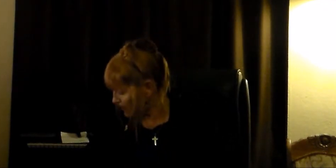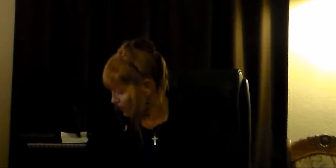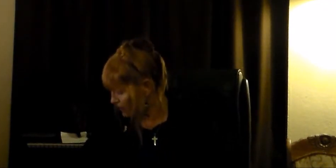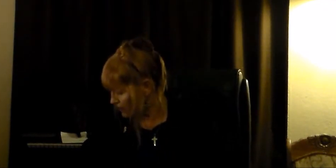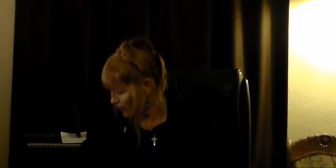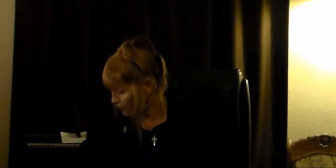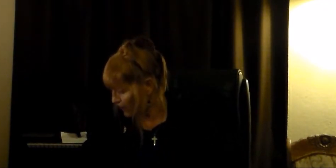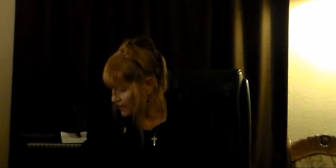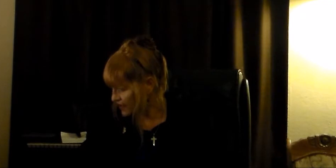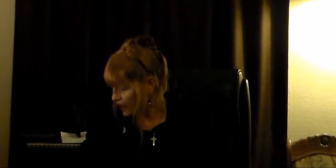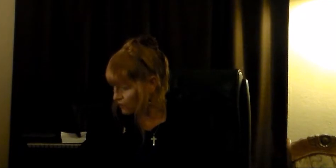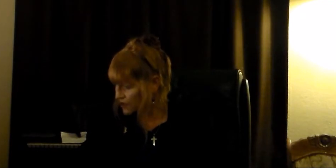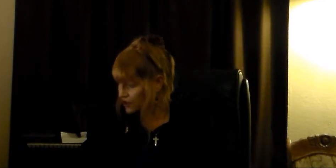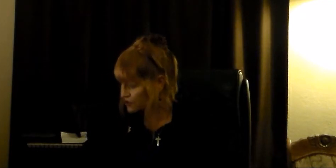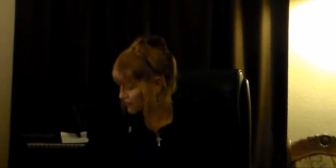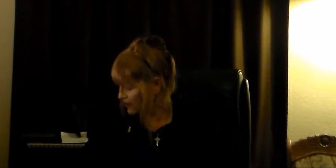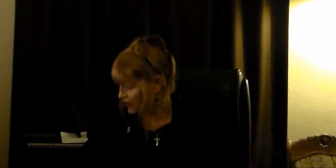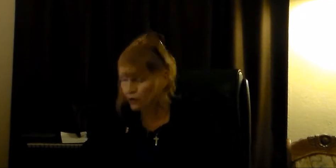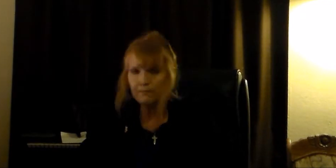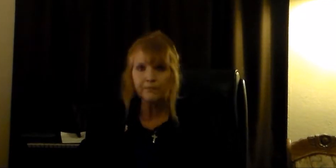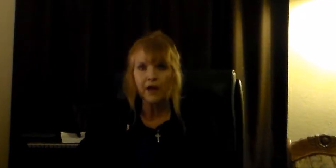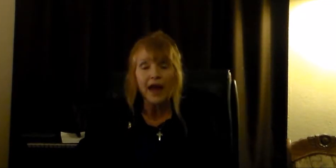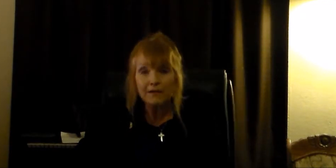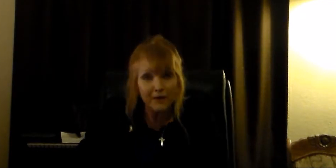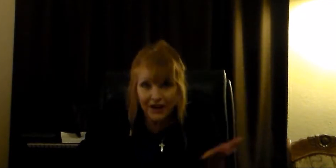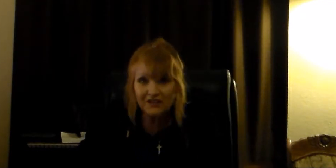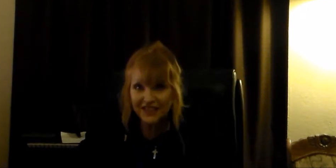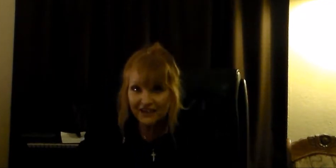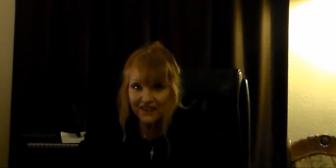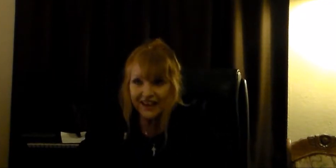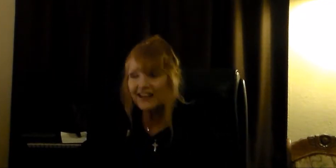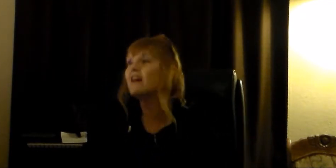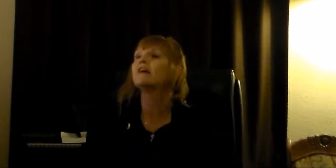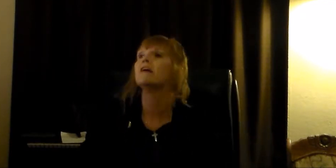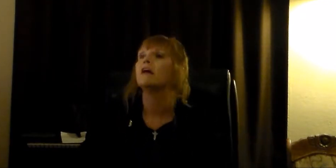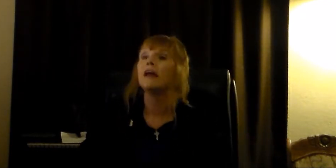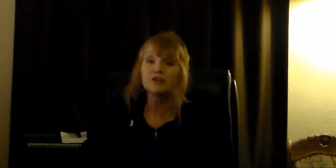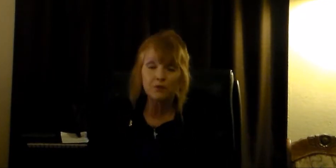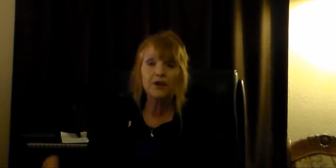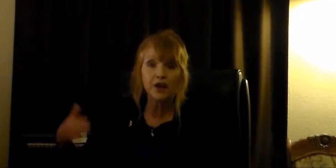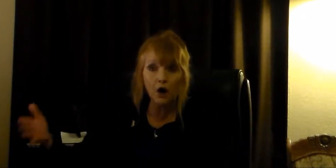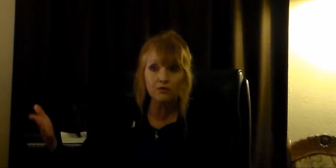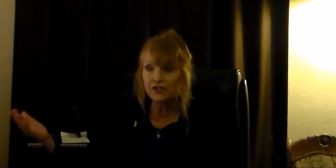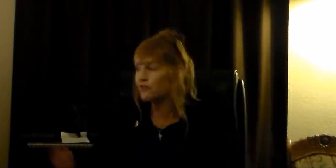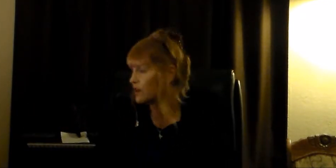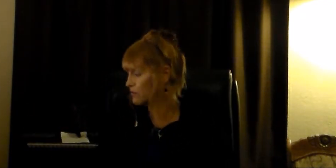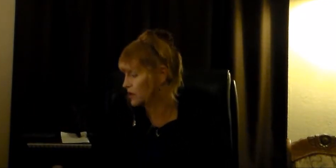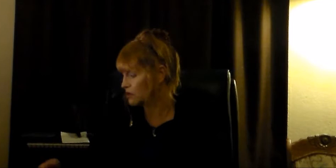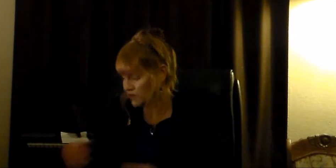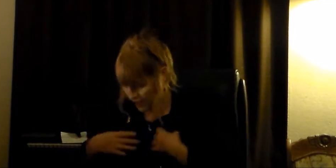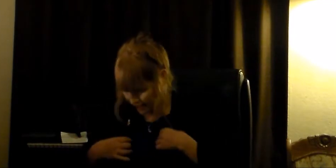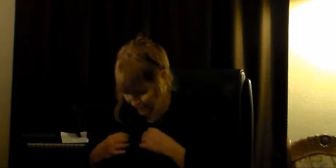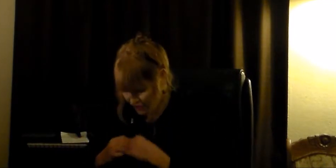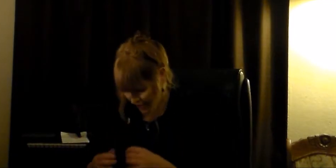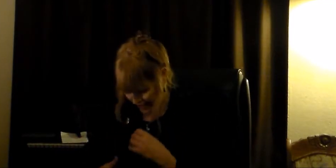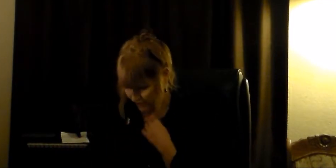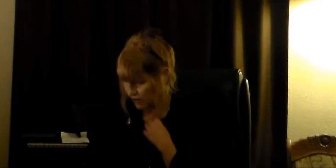maybe. Anyway, so excuse me there. And my radio's coming in. And it's really cold in this front room, so I had to put a jacket